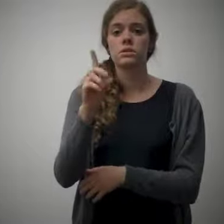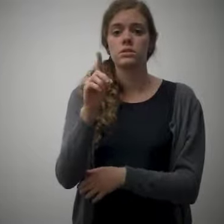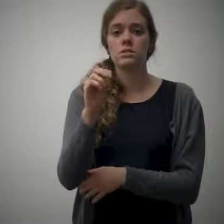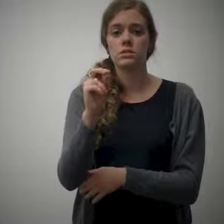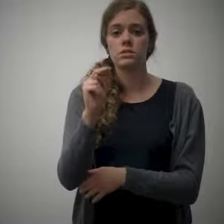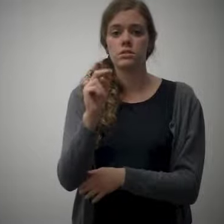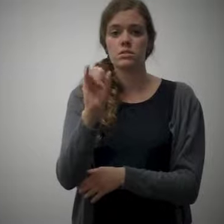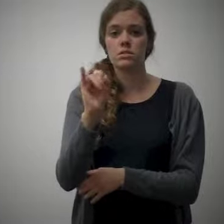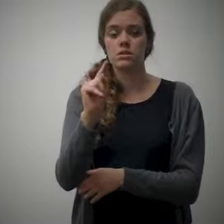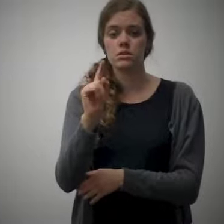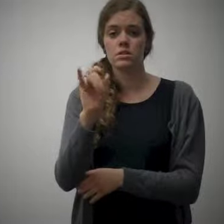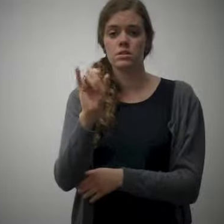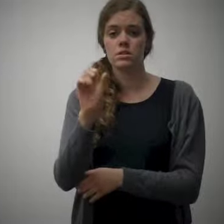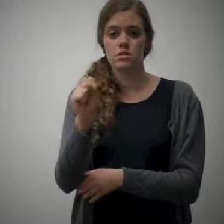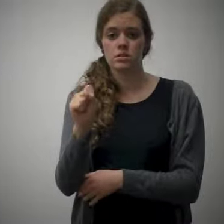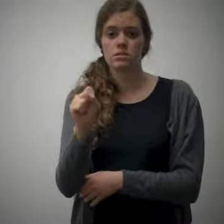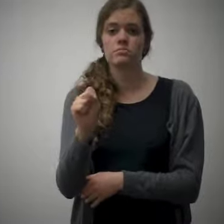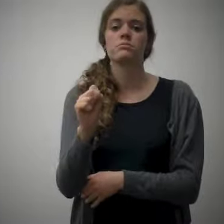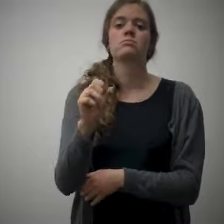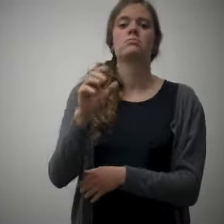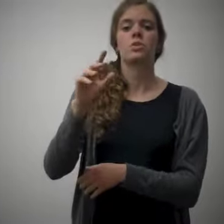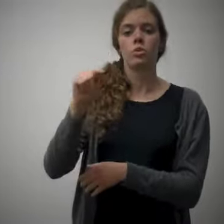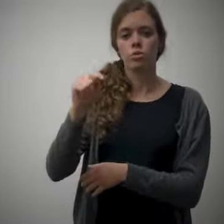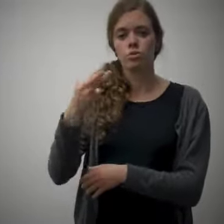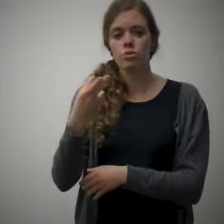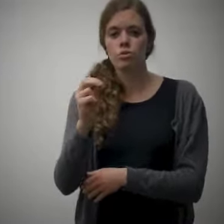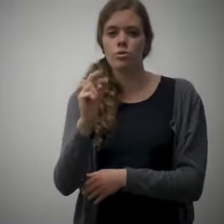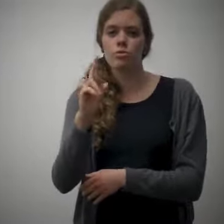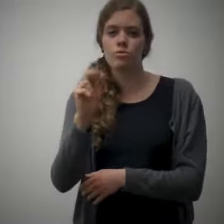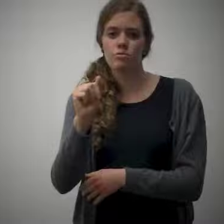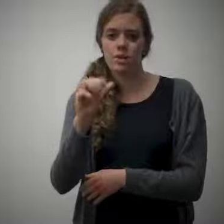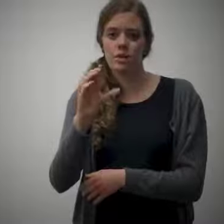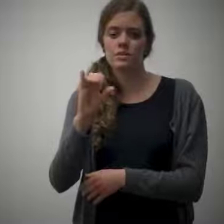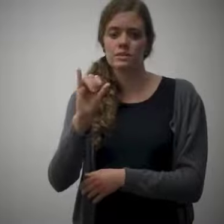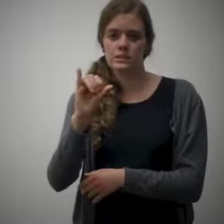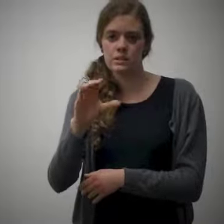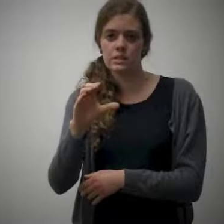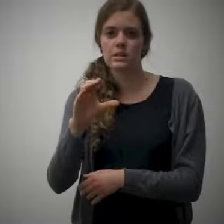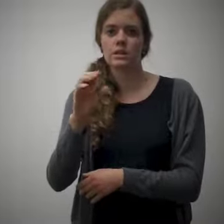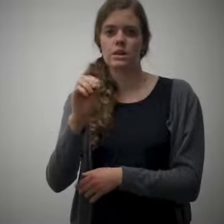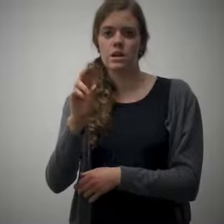syndrome, tendinitis, thoracic outlet syndrome, etc.